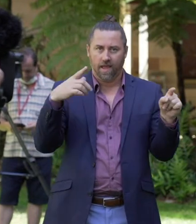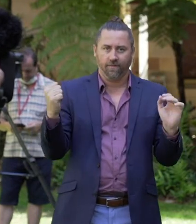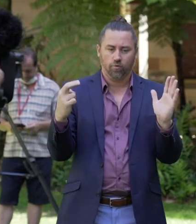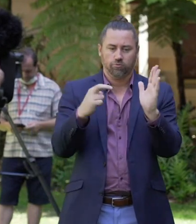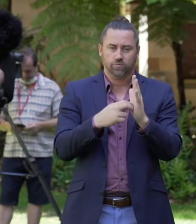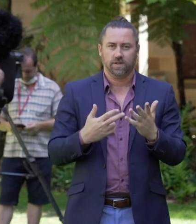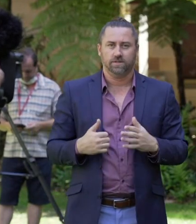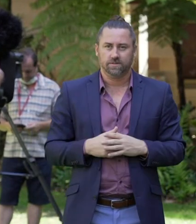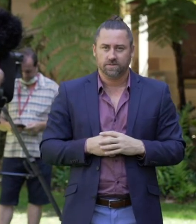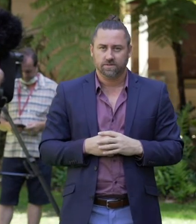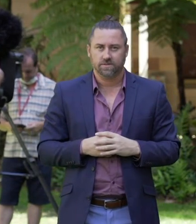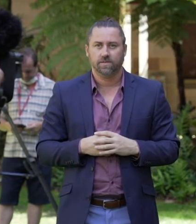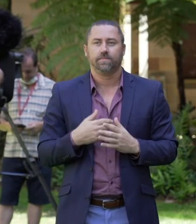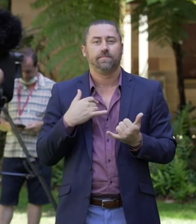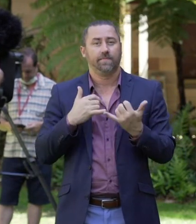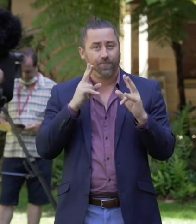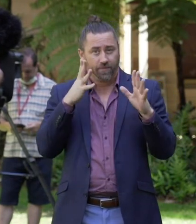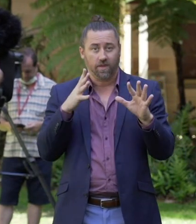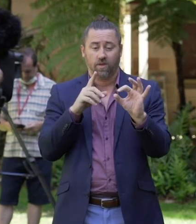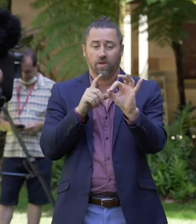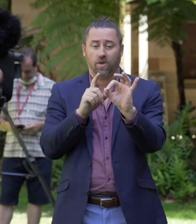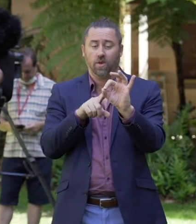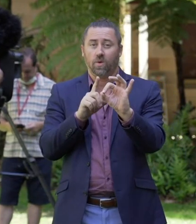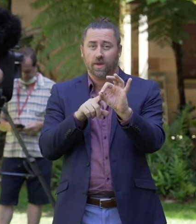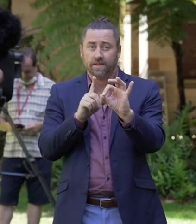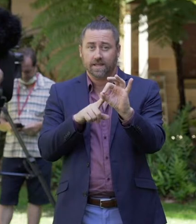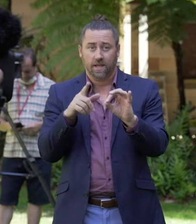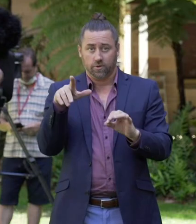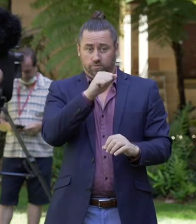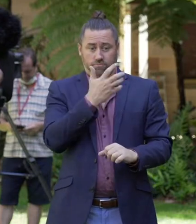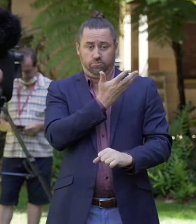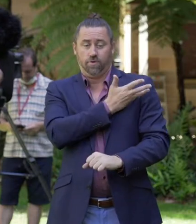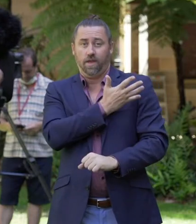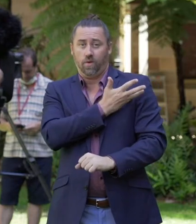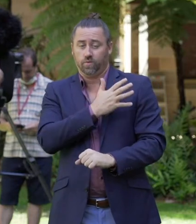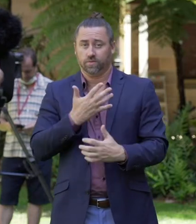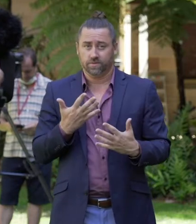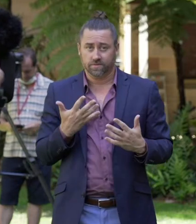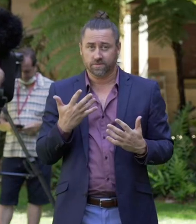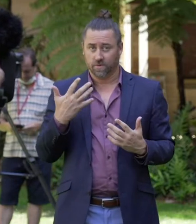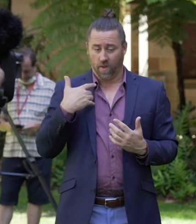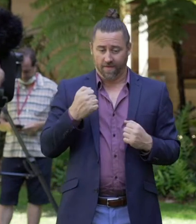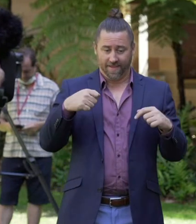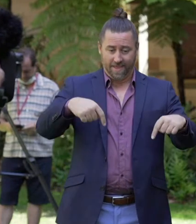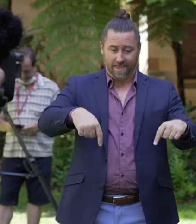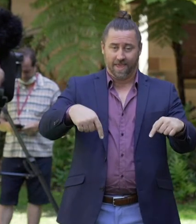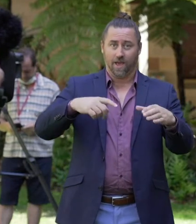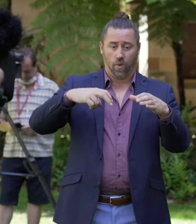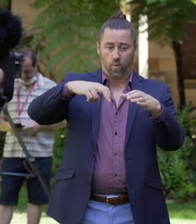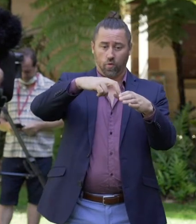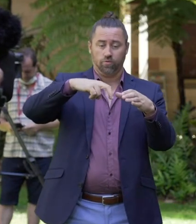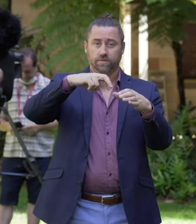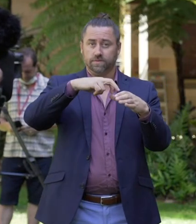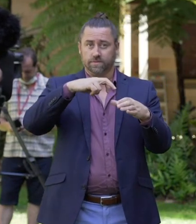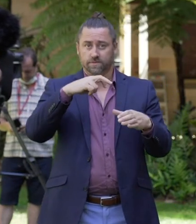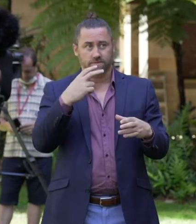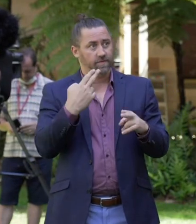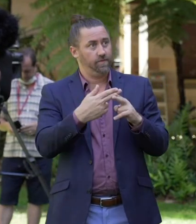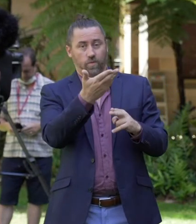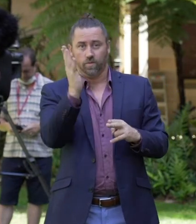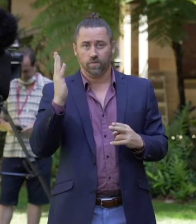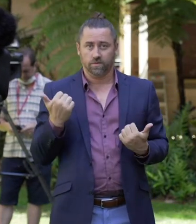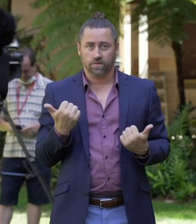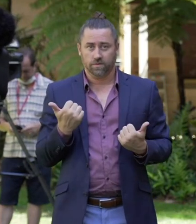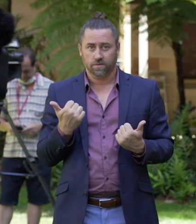Let me make it very clear that Queenslanders should be incredibly proud that we have our own purpose-built quarantine facility in this state. It